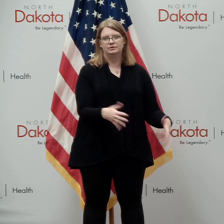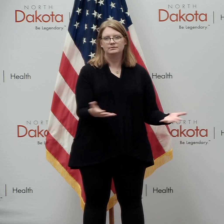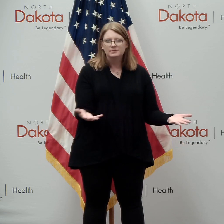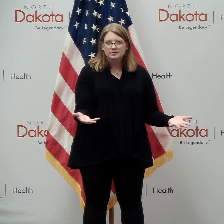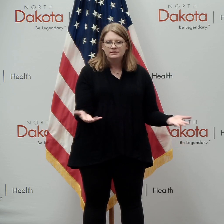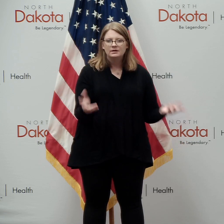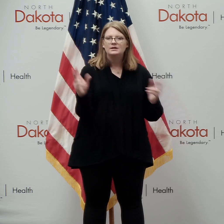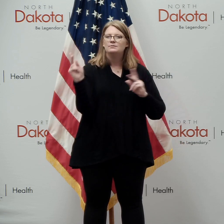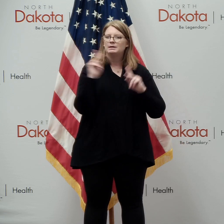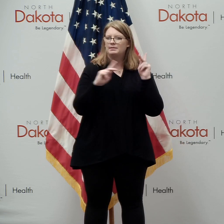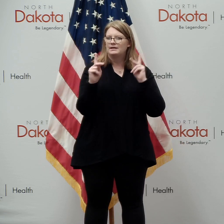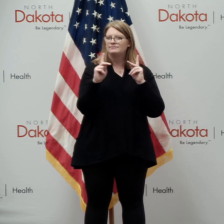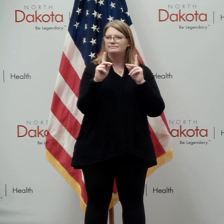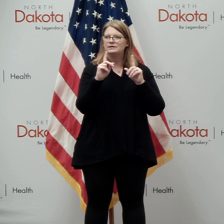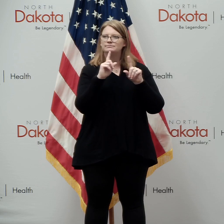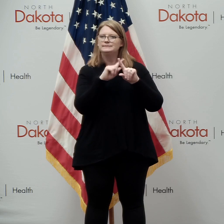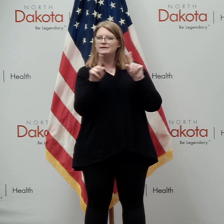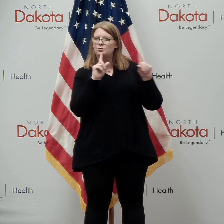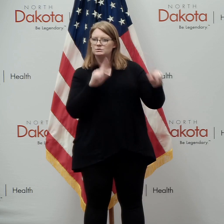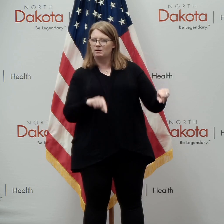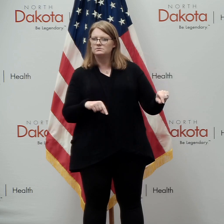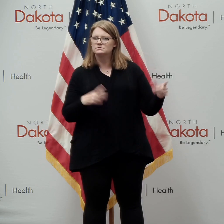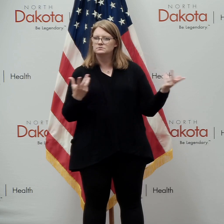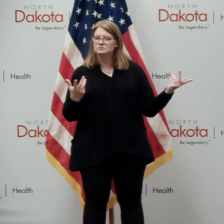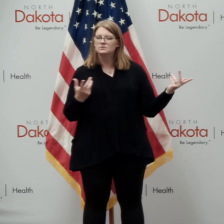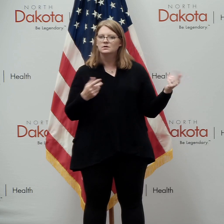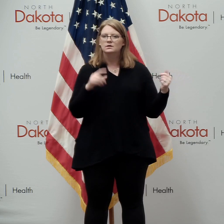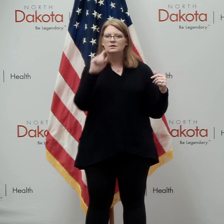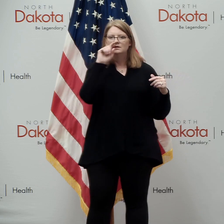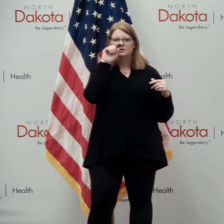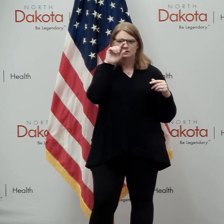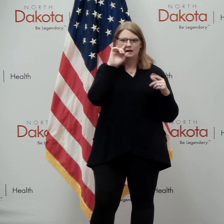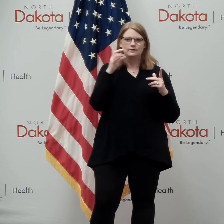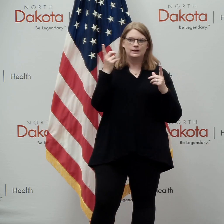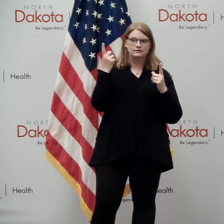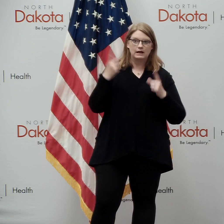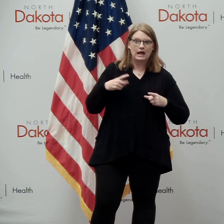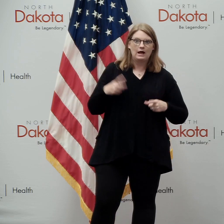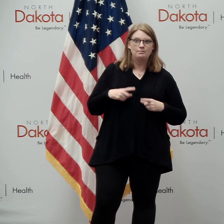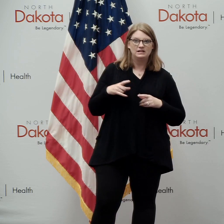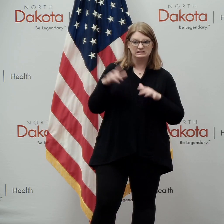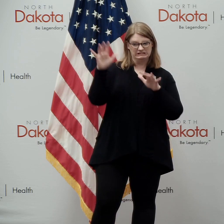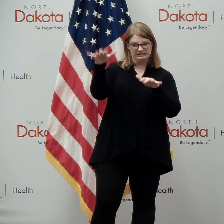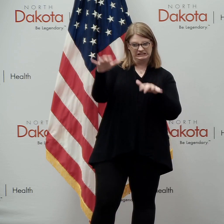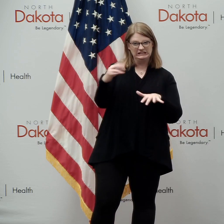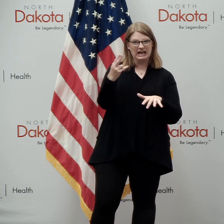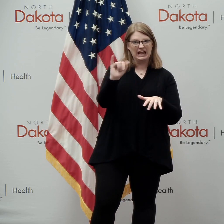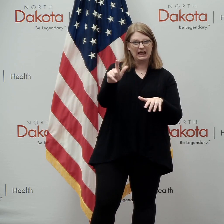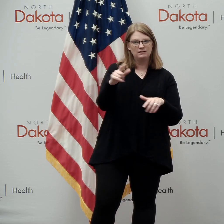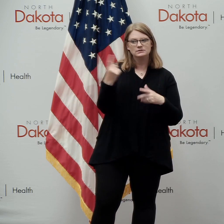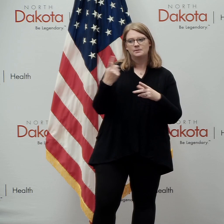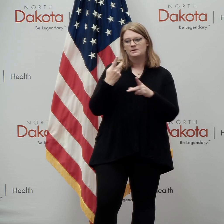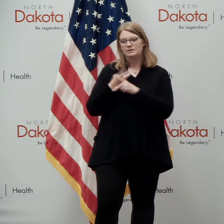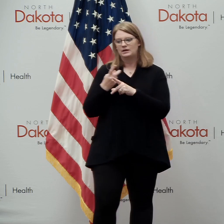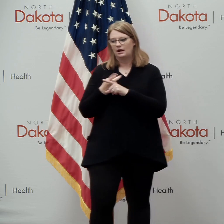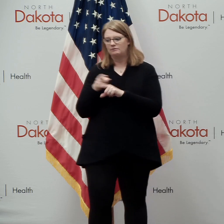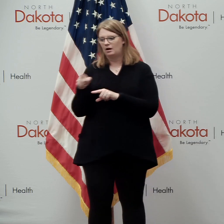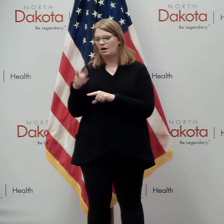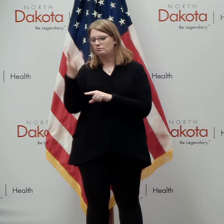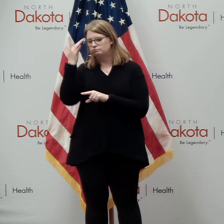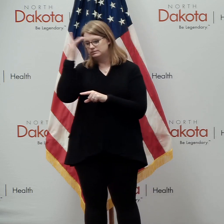risk profiles of what they're going to do. And then, if it turns out to be a hailstorm in a localized way and somebody took the precautions, they look pretty